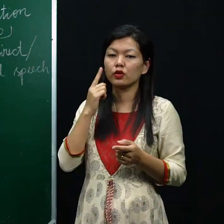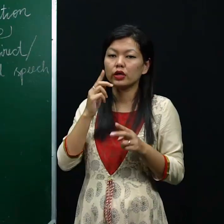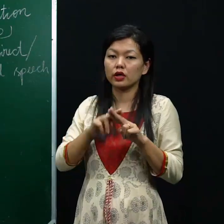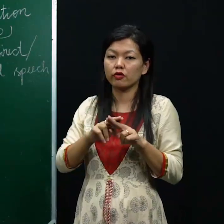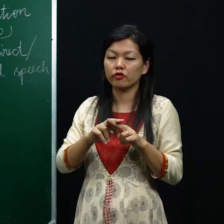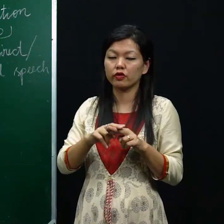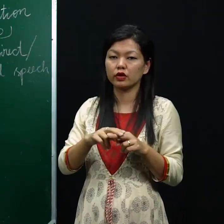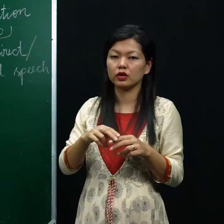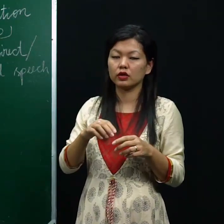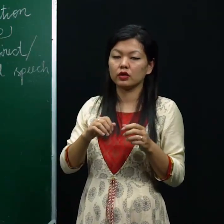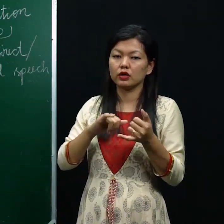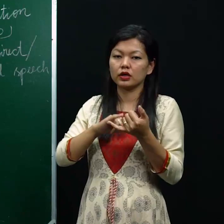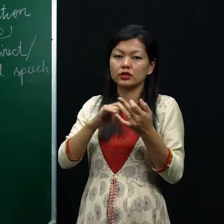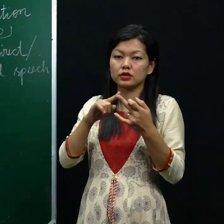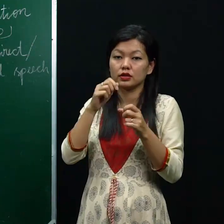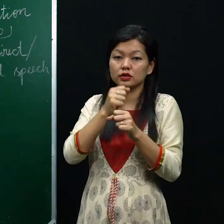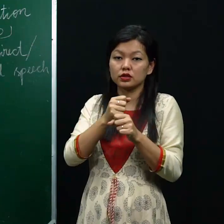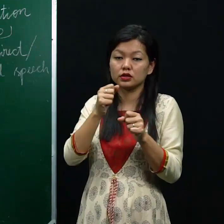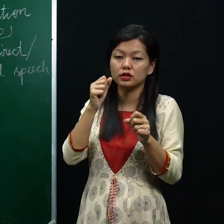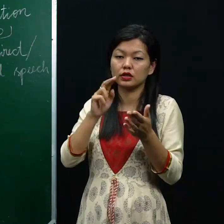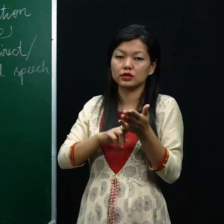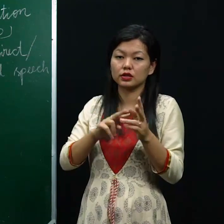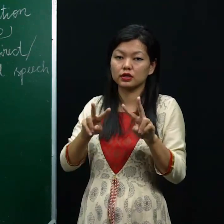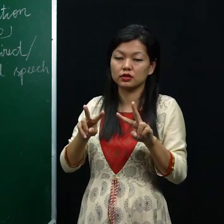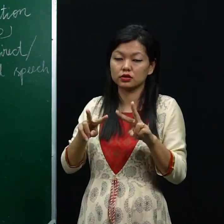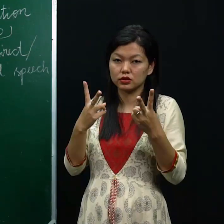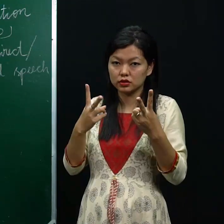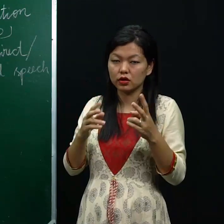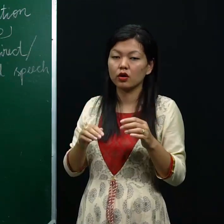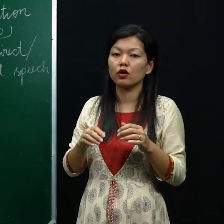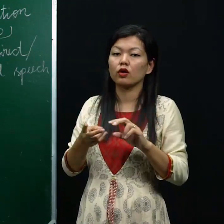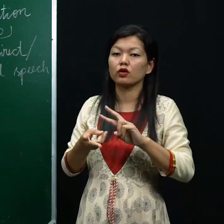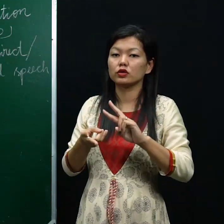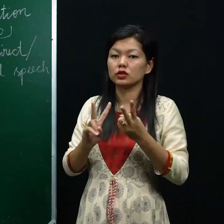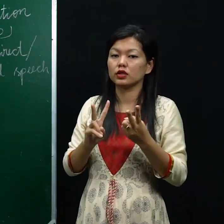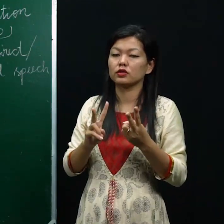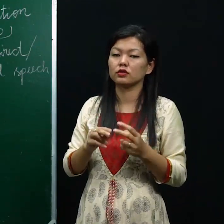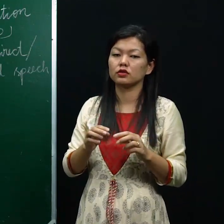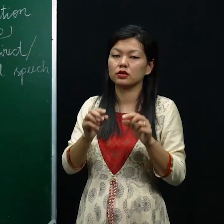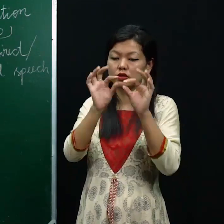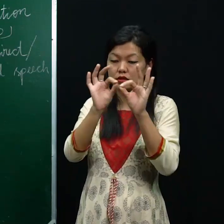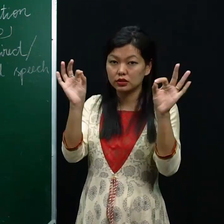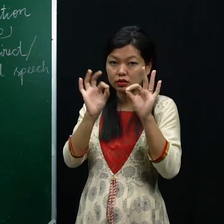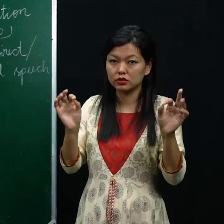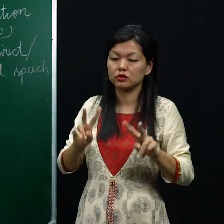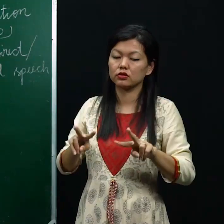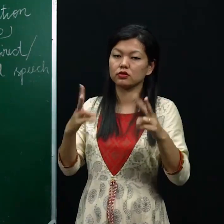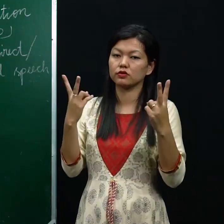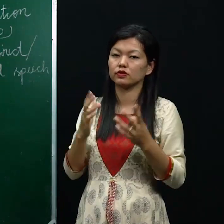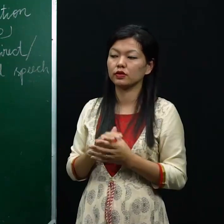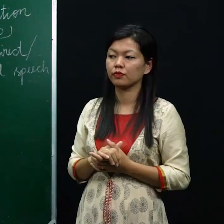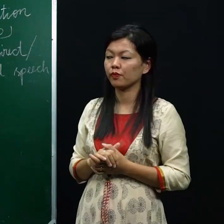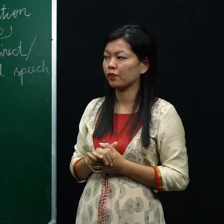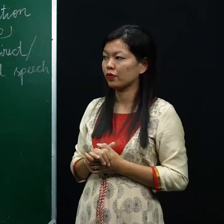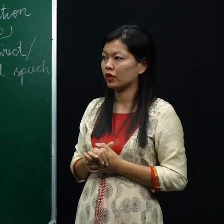of other punctuations in the direct speech, but that cannot be followed. It has to be different in the indirect speech. You will